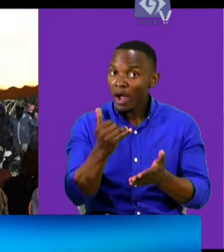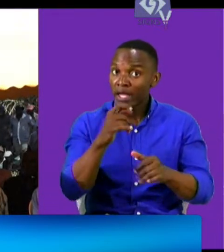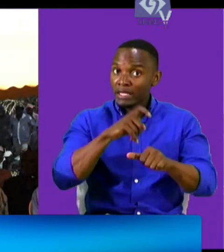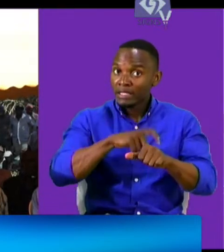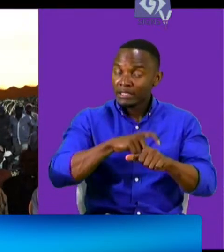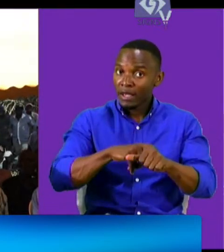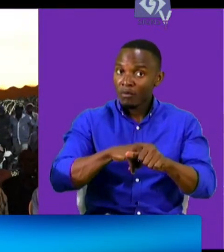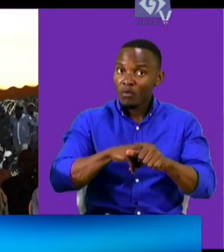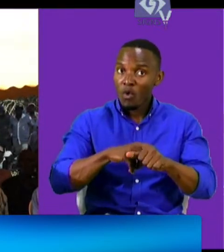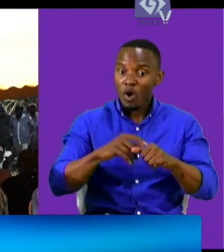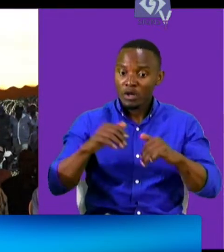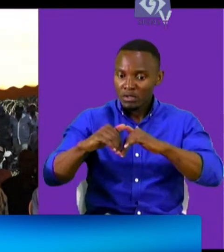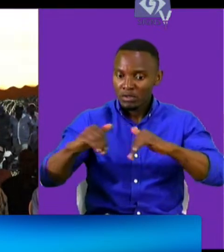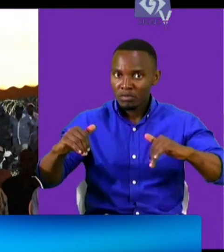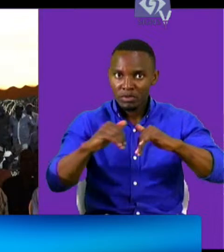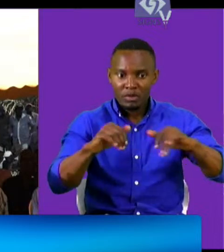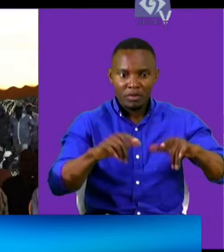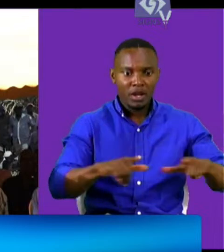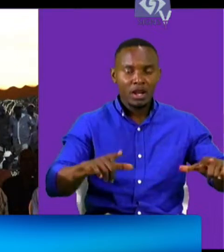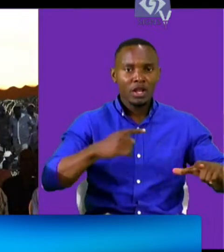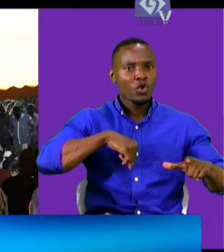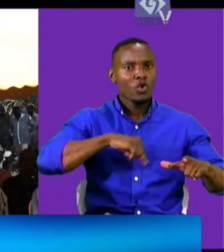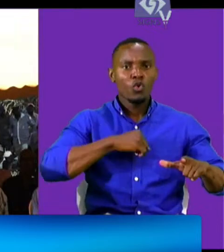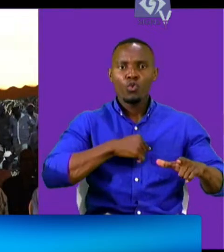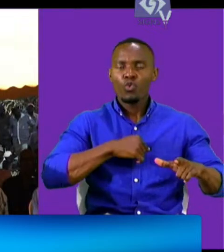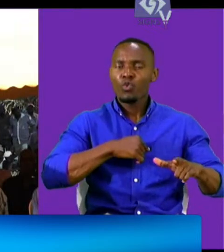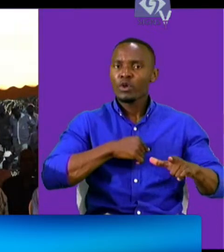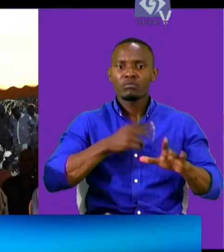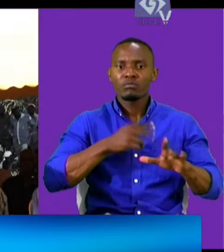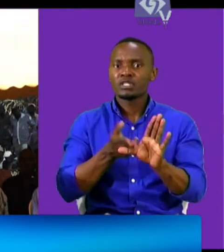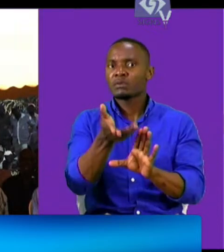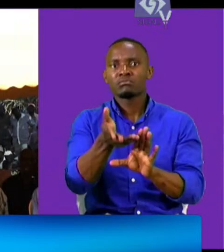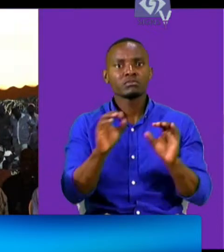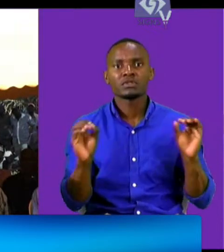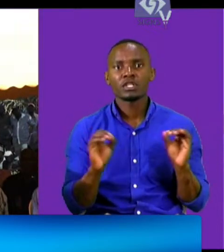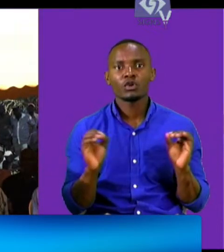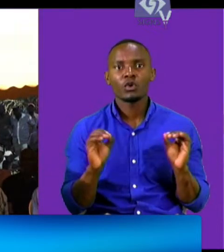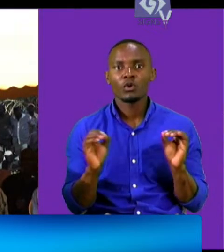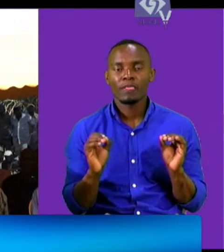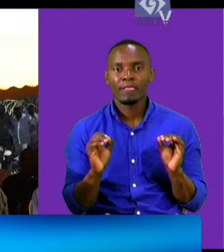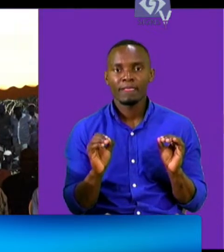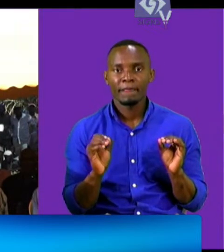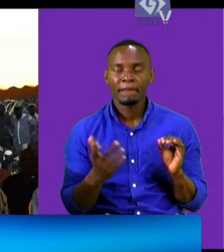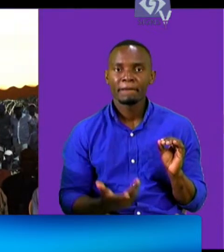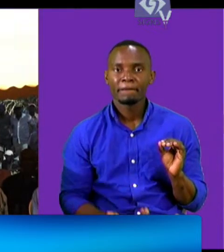gawa hatukuhusishwa, hakukuwa na public participation.